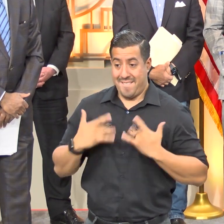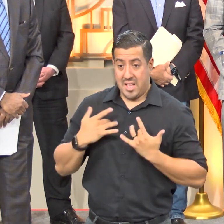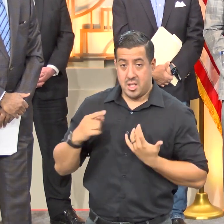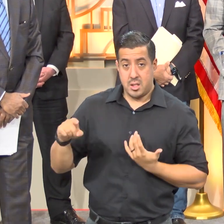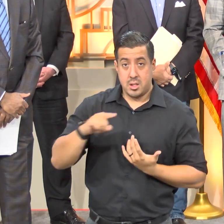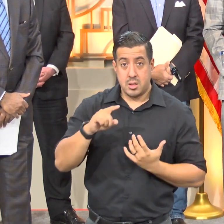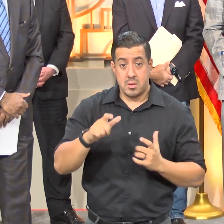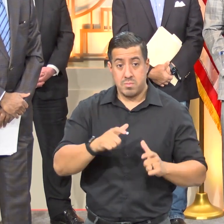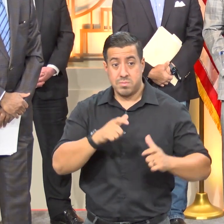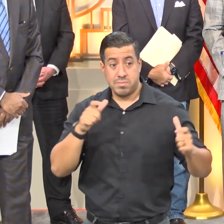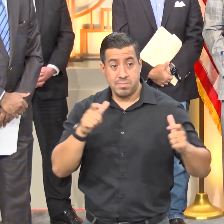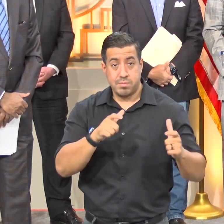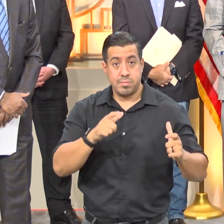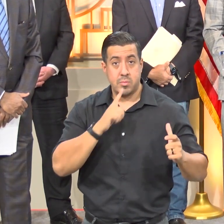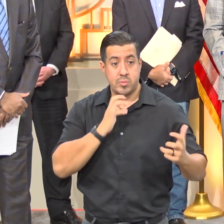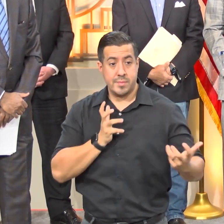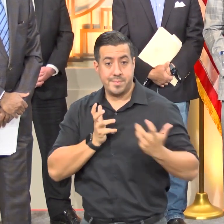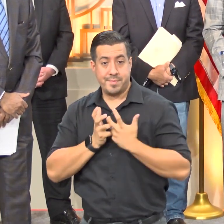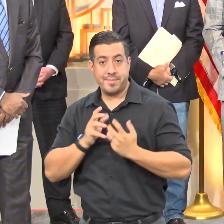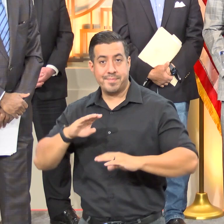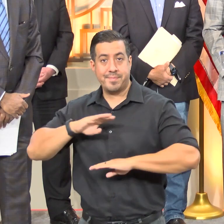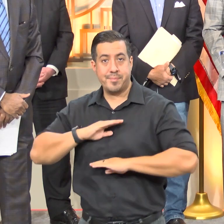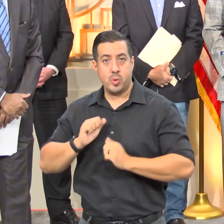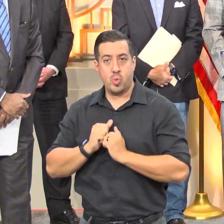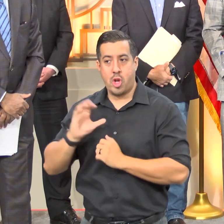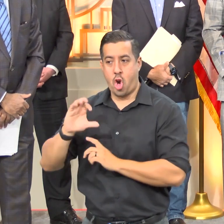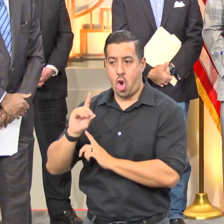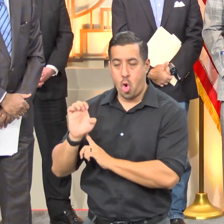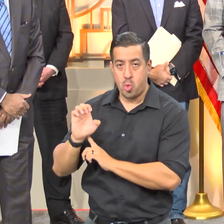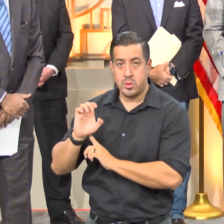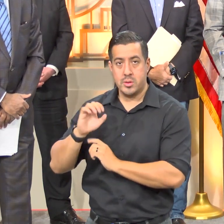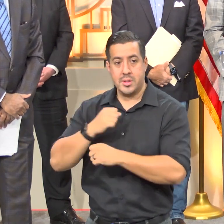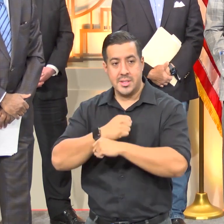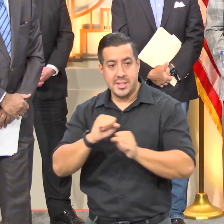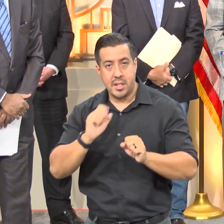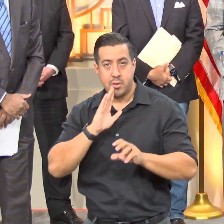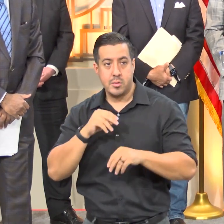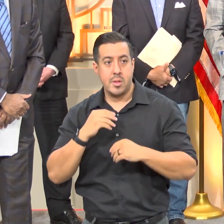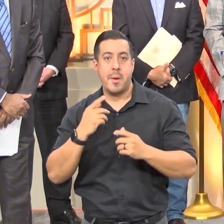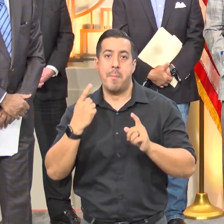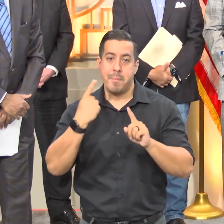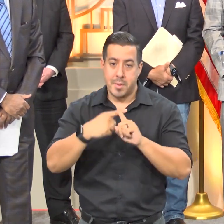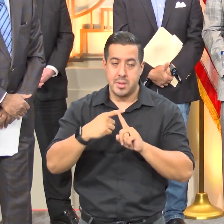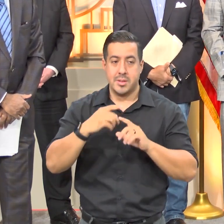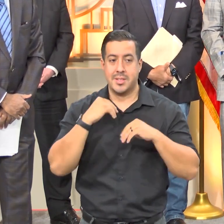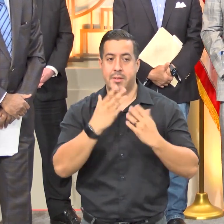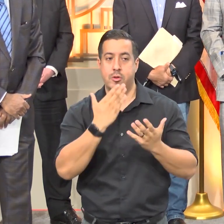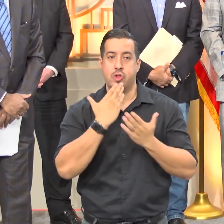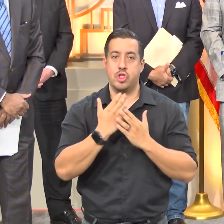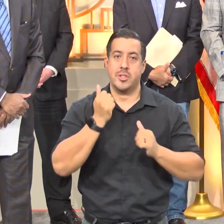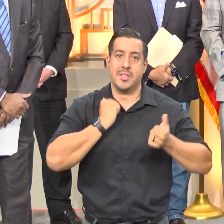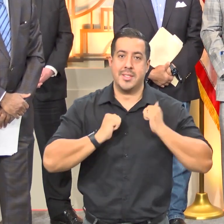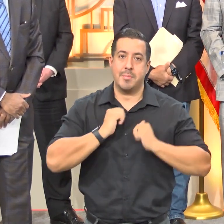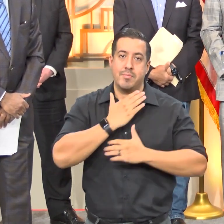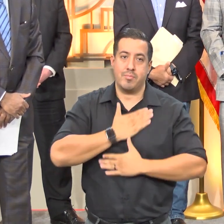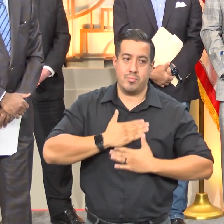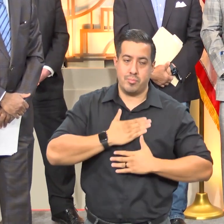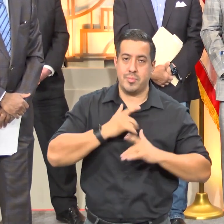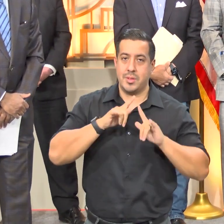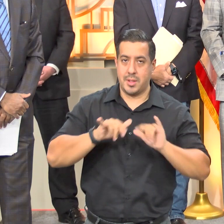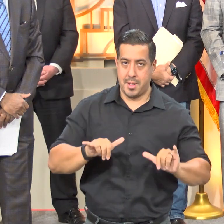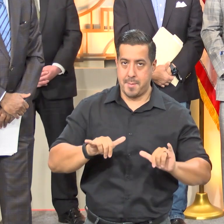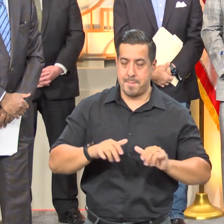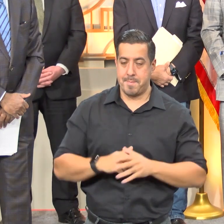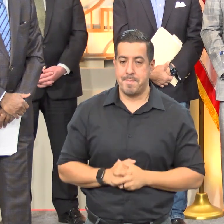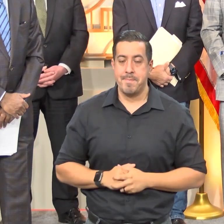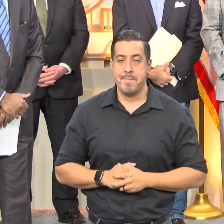sizes meet code and are safe while providing an overall entertaining experience. This task force